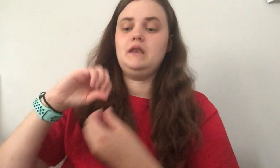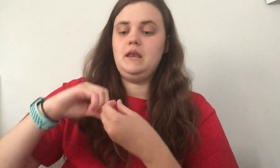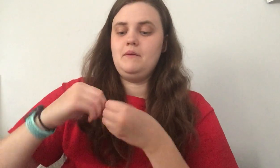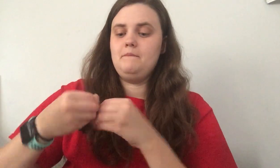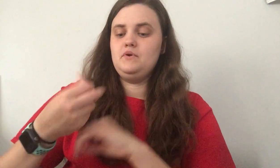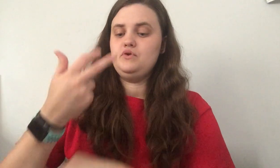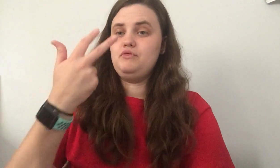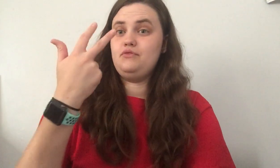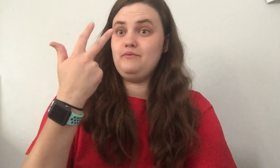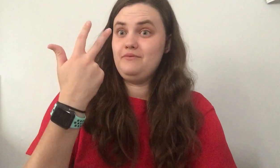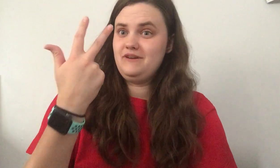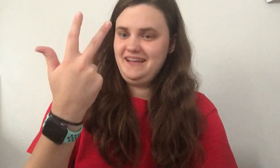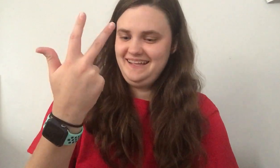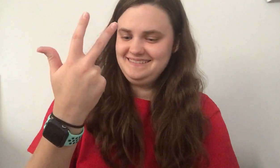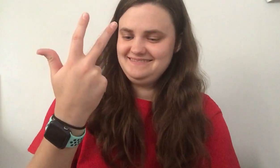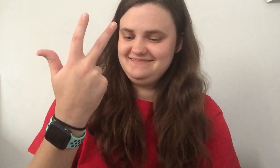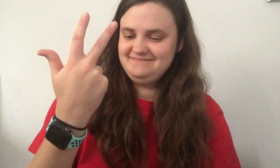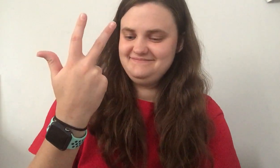Right, number 3.